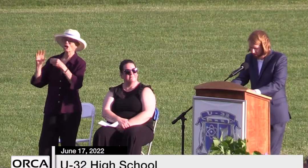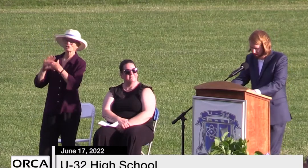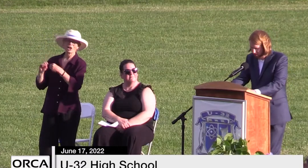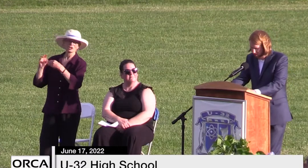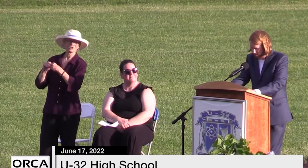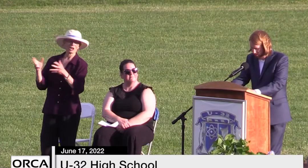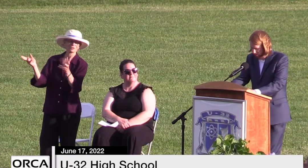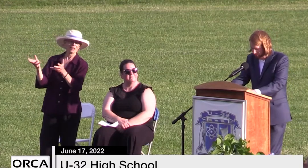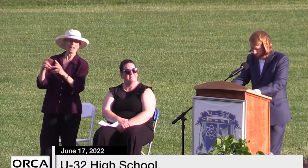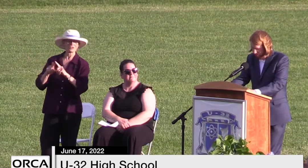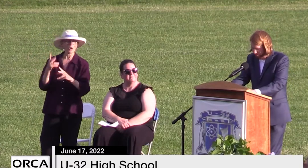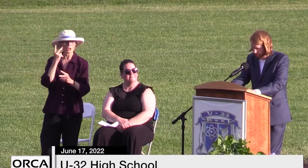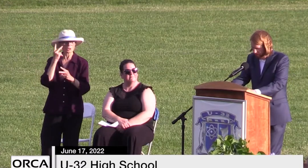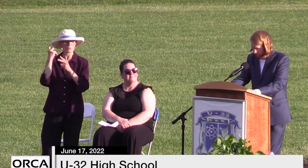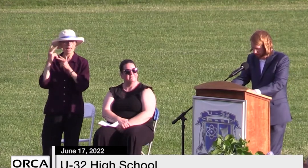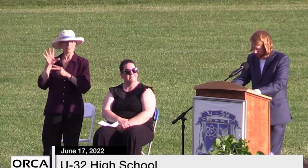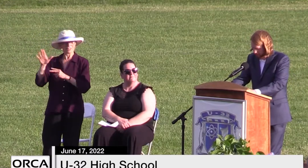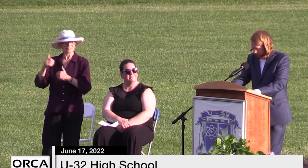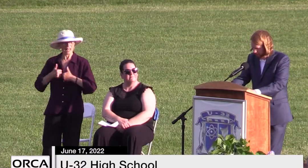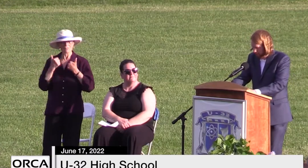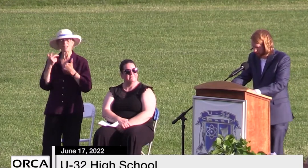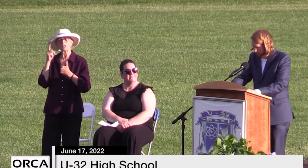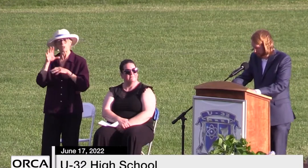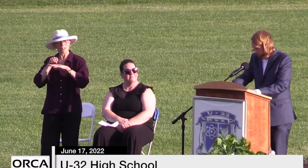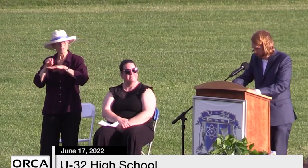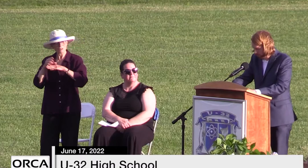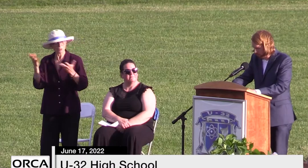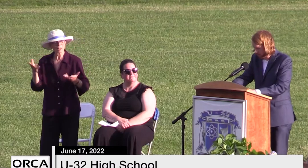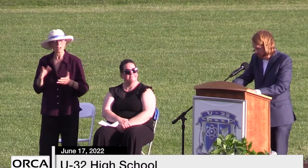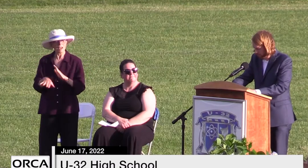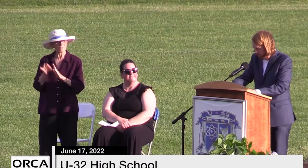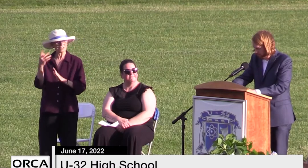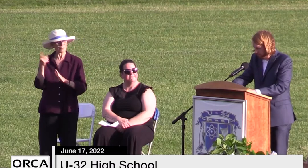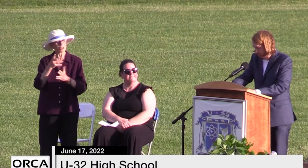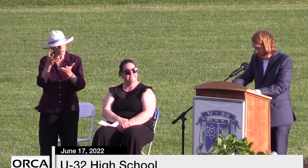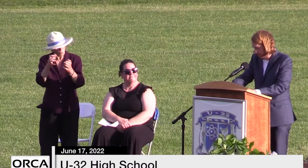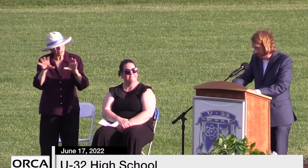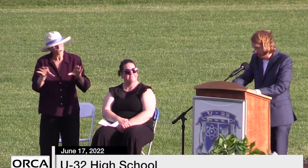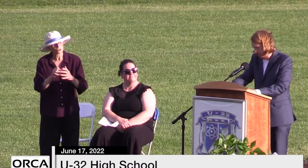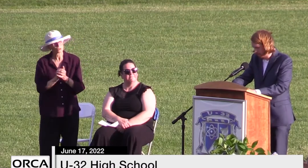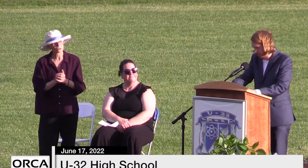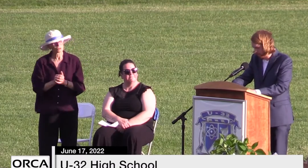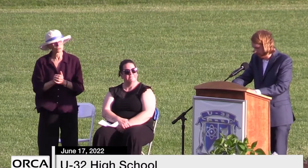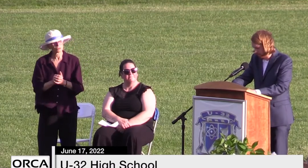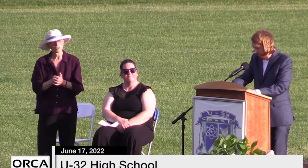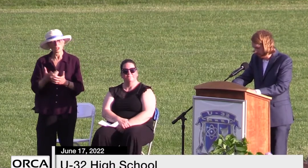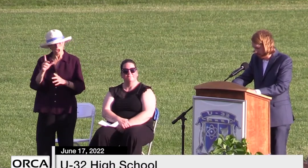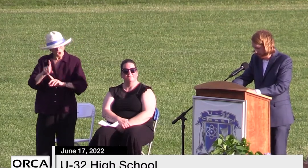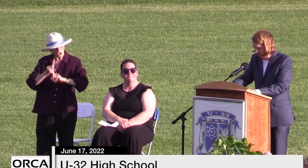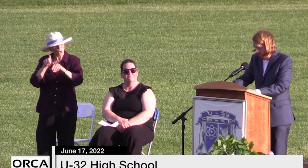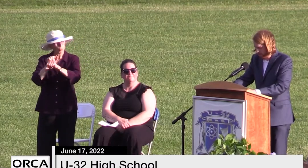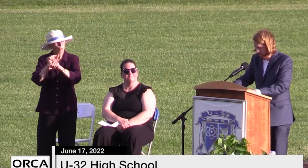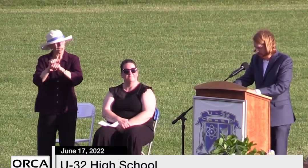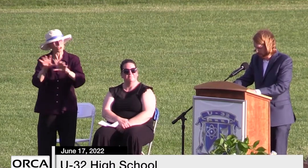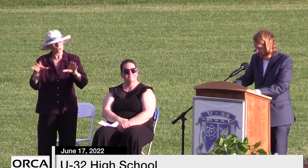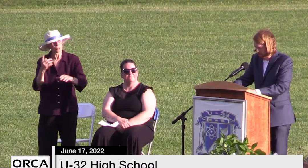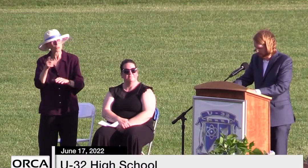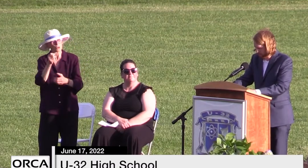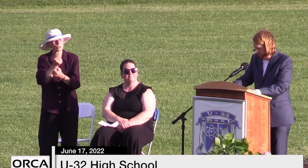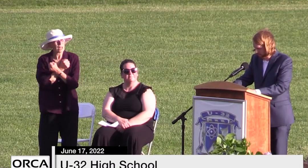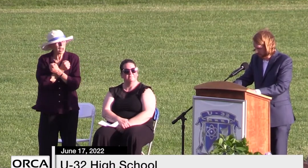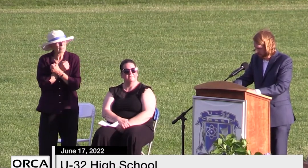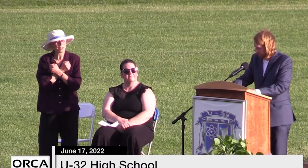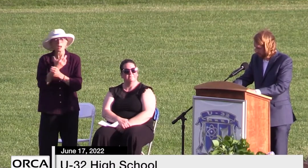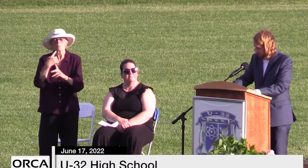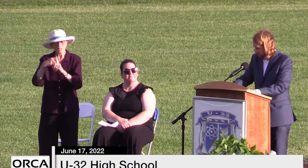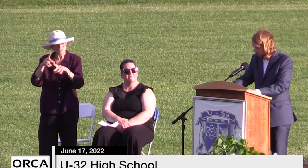Looking back on his snapshots of life, he would give the advice of, find something you want to do. You better go to work doing something you love and take some time to